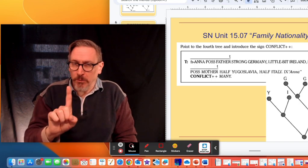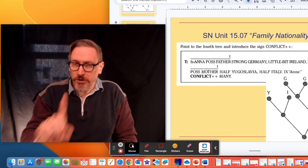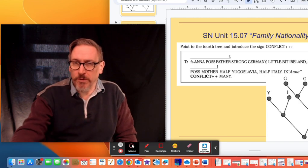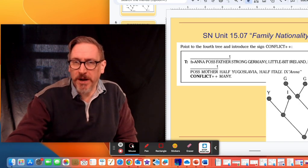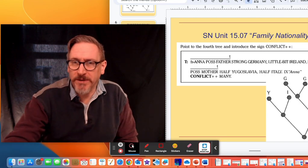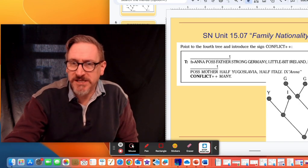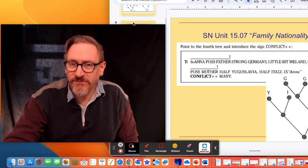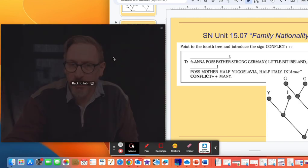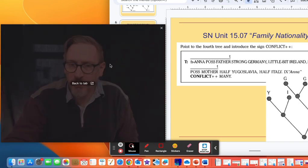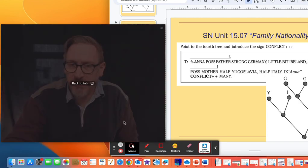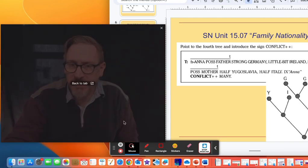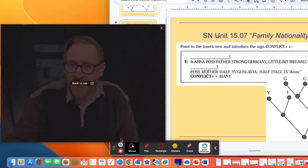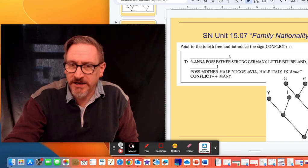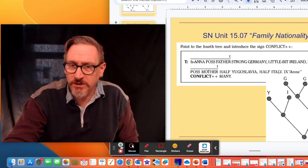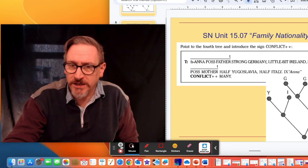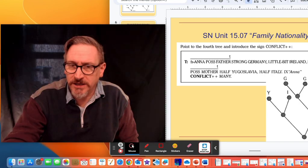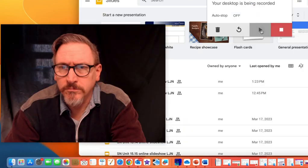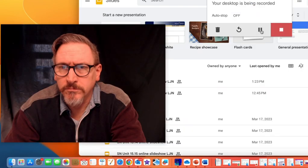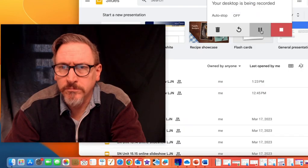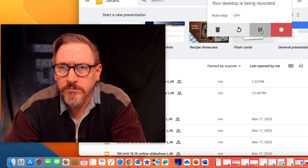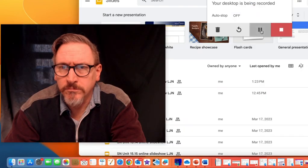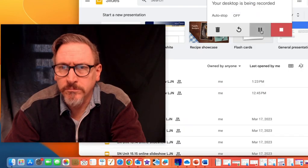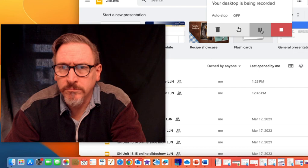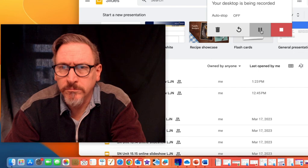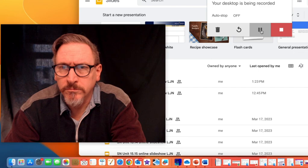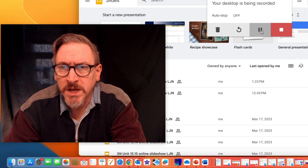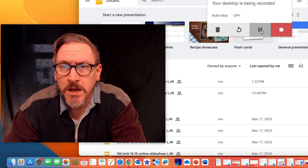I want to remind myself of what Yugoslavian is. Hold on a second.